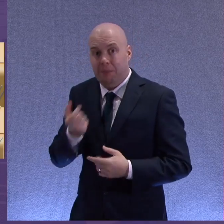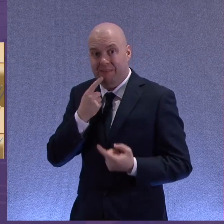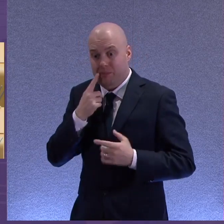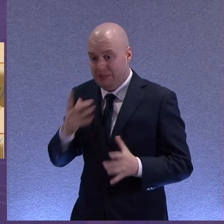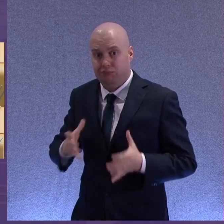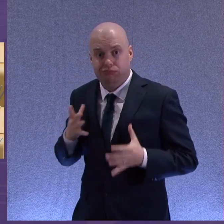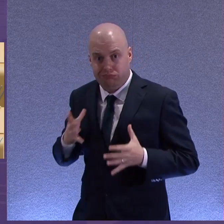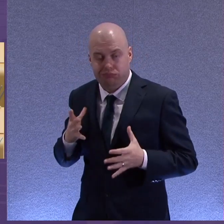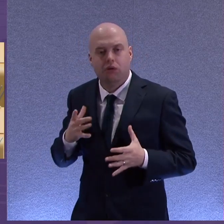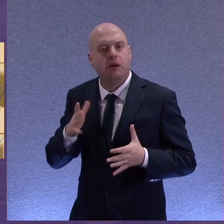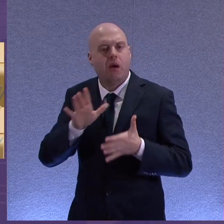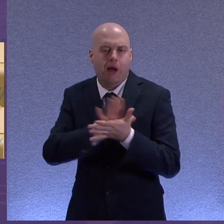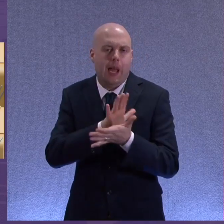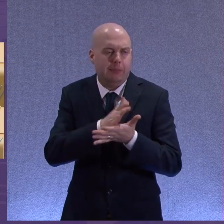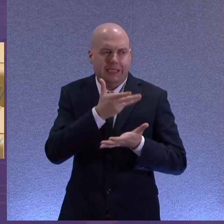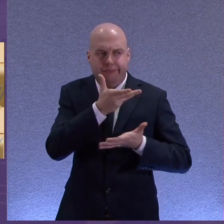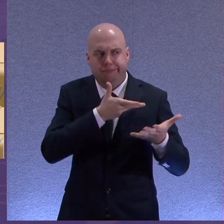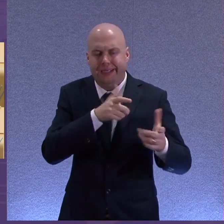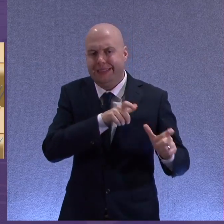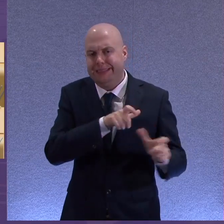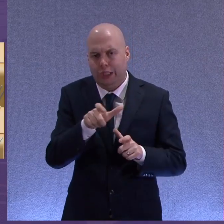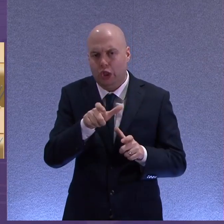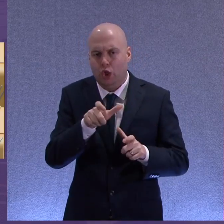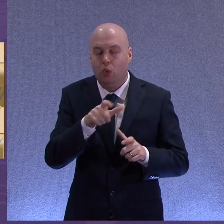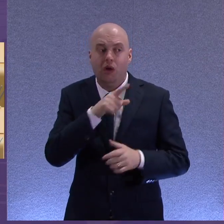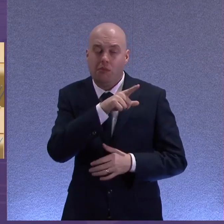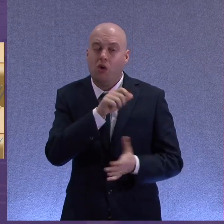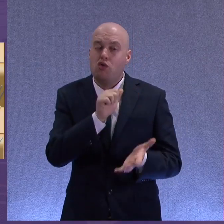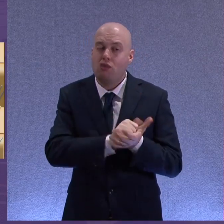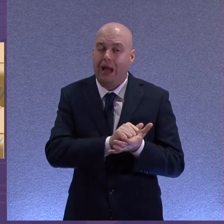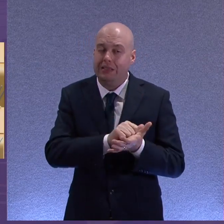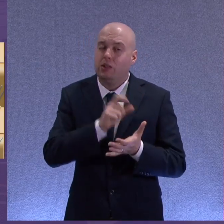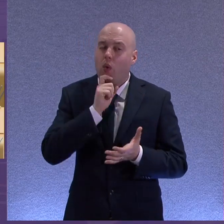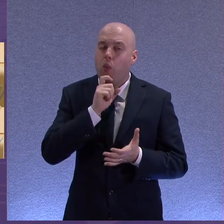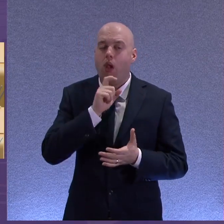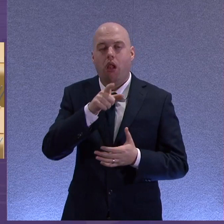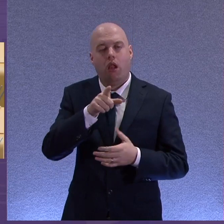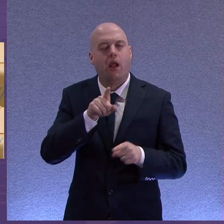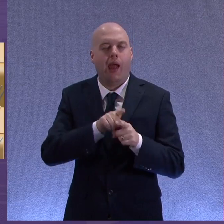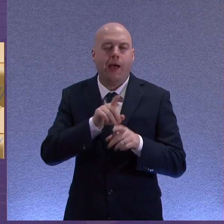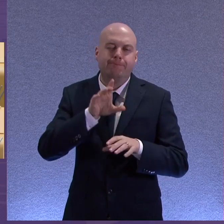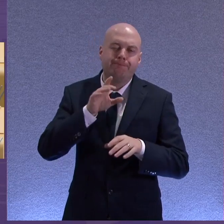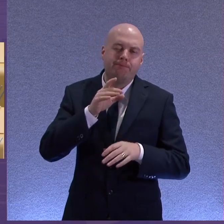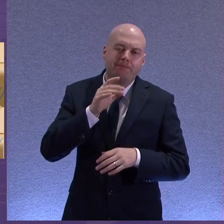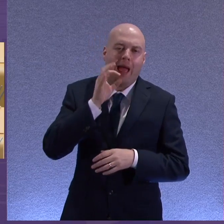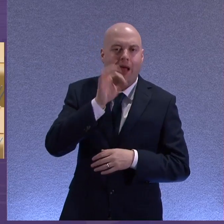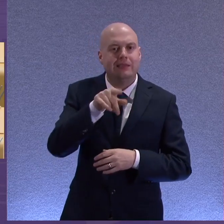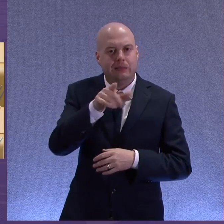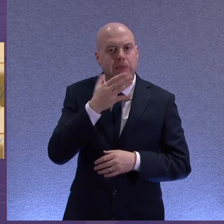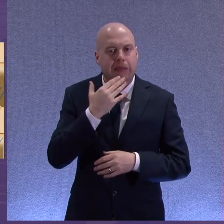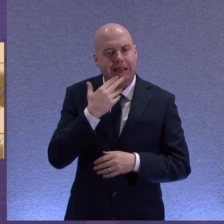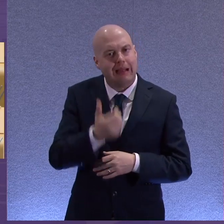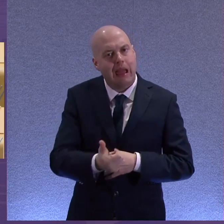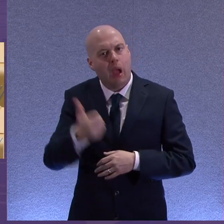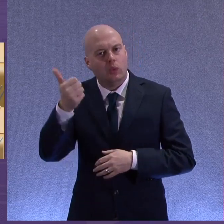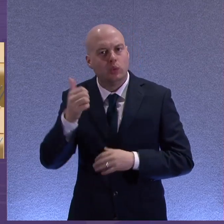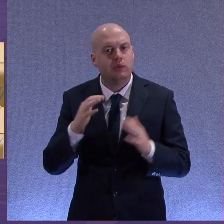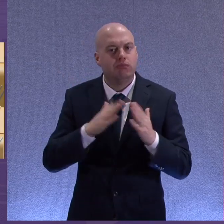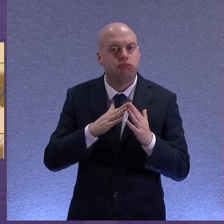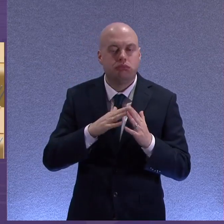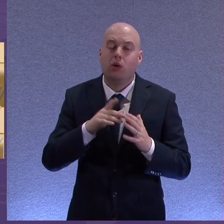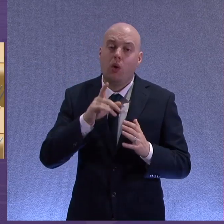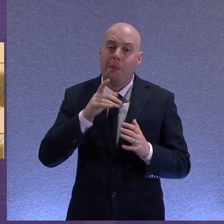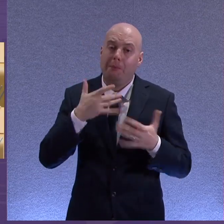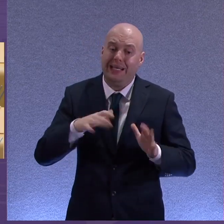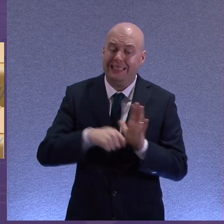number of clauses for notice of eviction, and to extend the majority of them for the 6 months to essentially give effect to the fact that we do not want to see